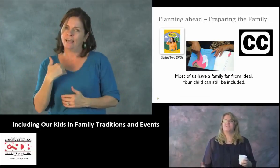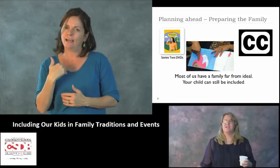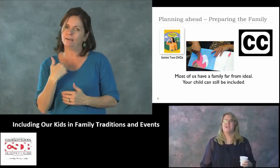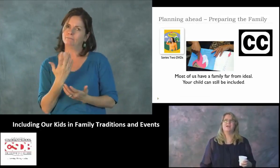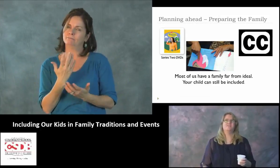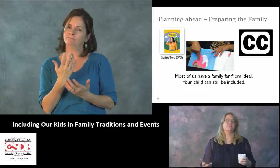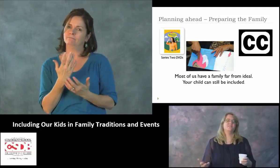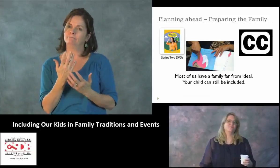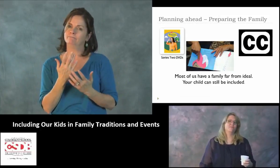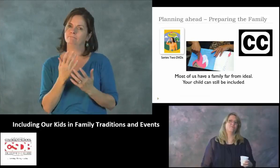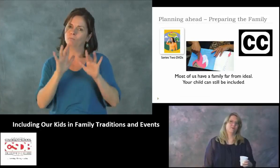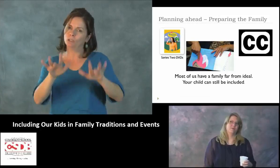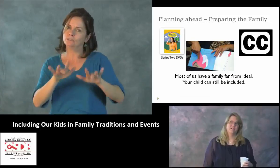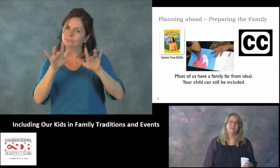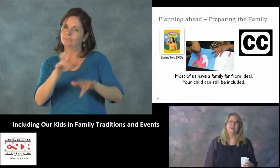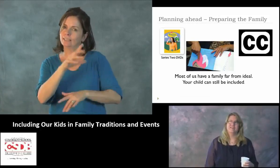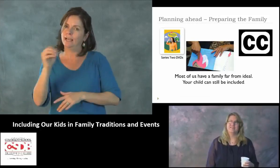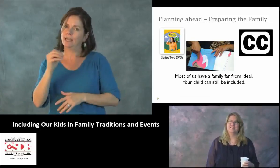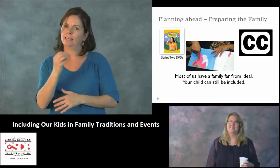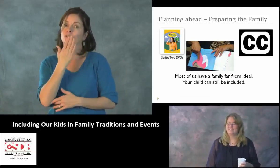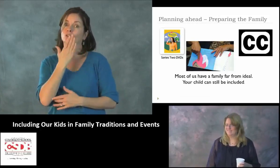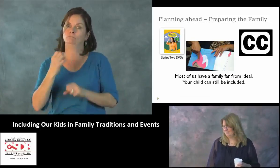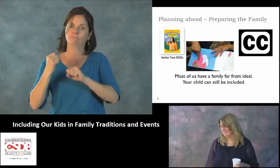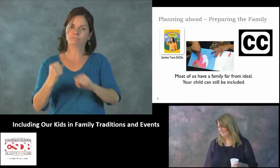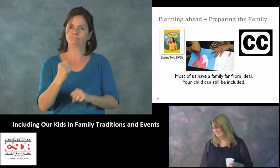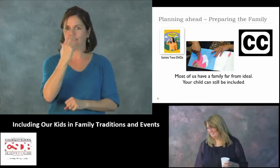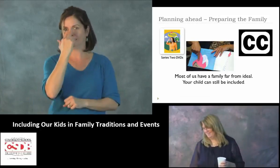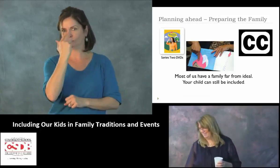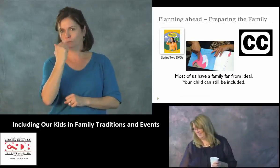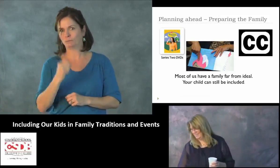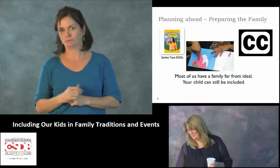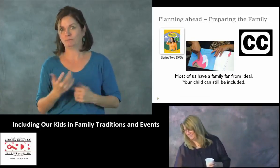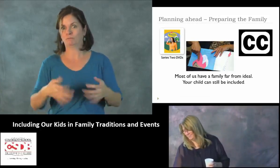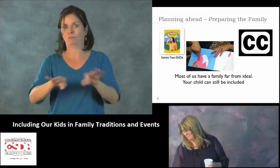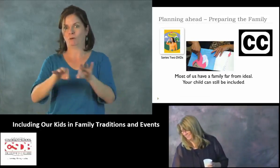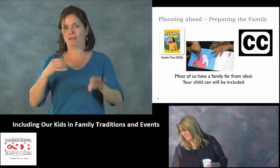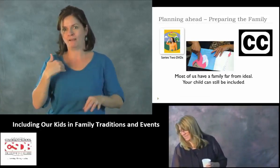for mercy and a sense of humor in all of this.